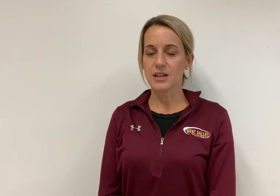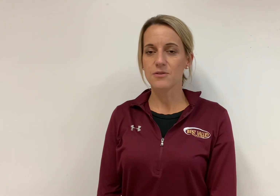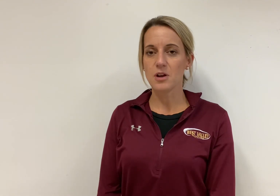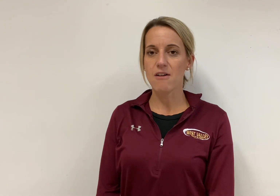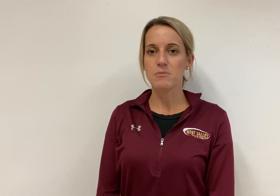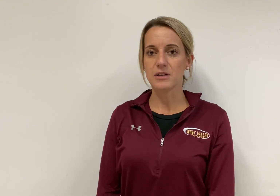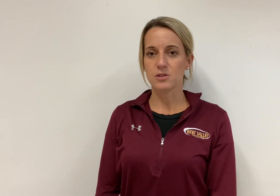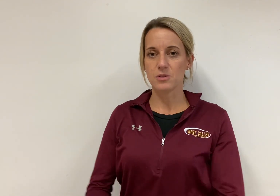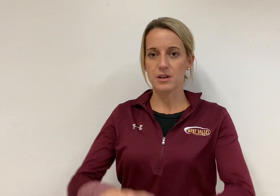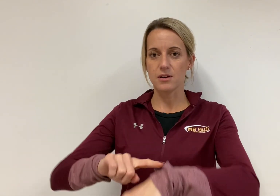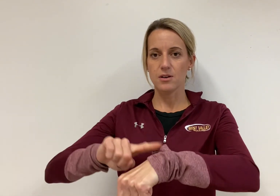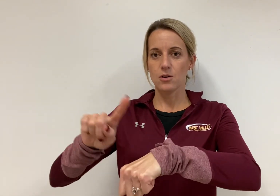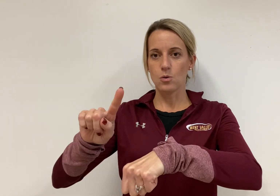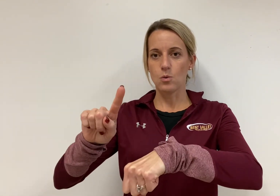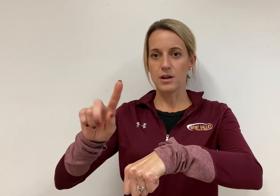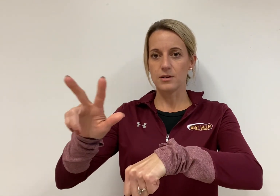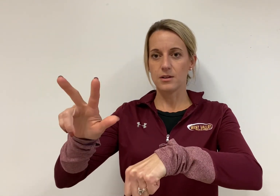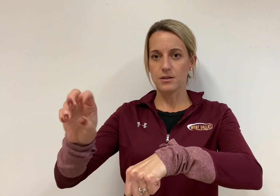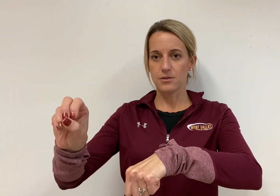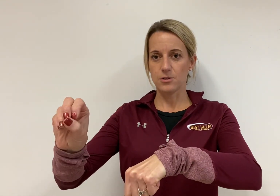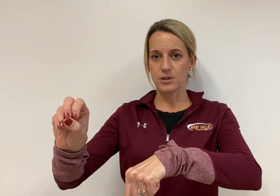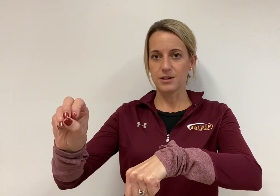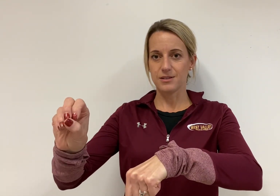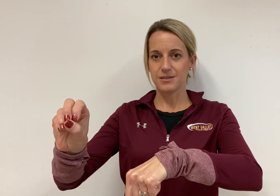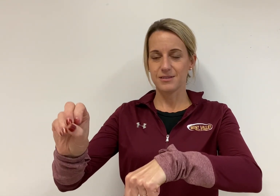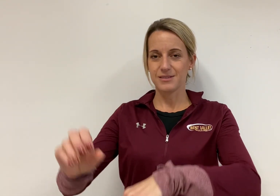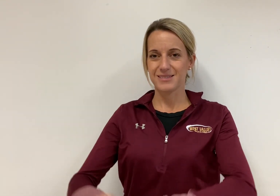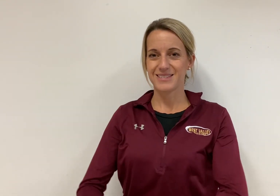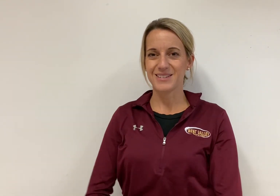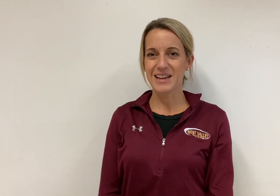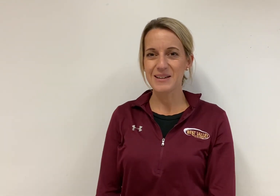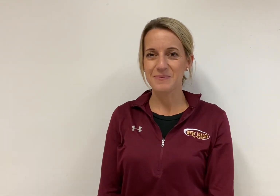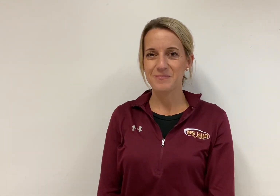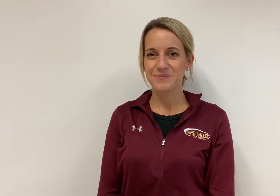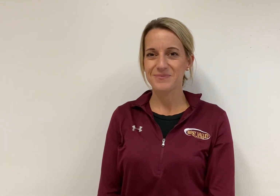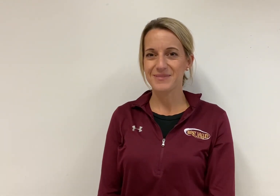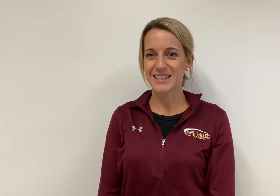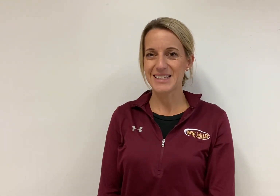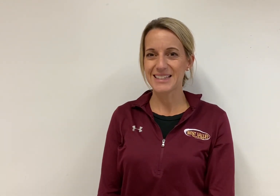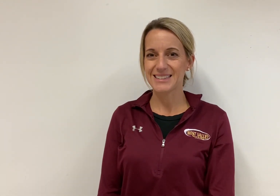if you have minutes with it, 1:30. Okay, that's it.